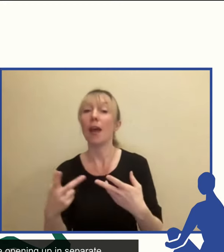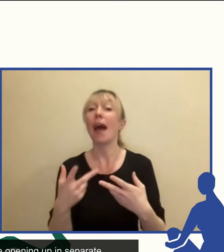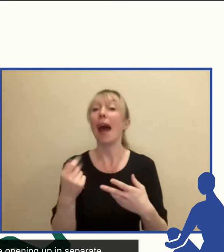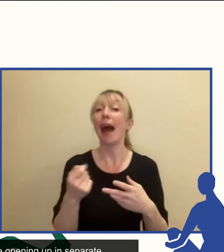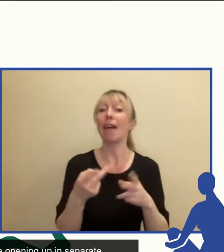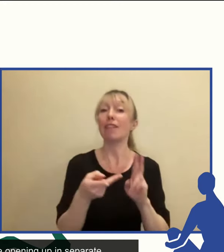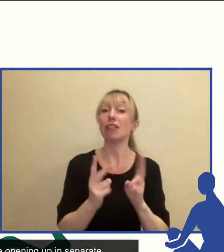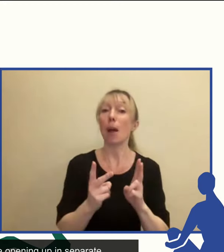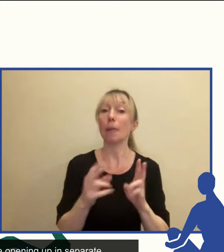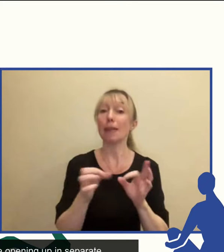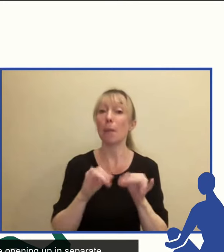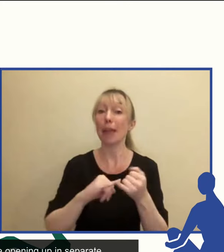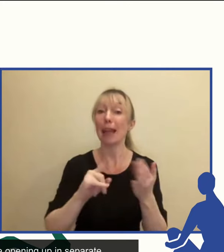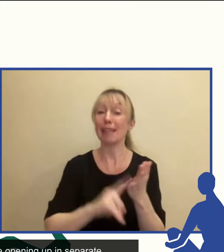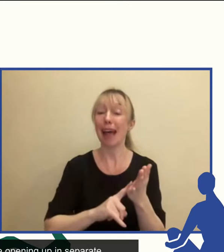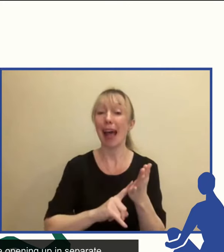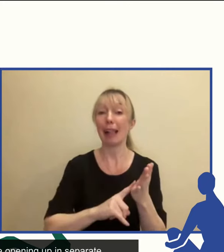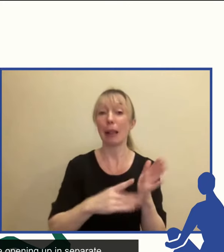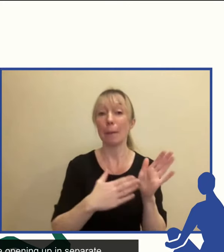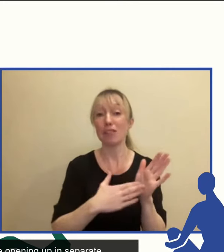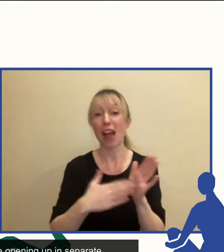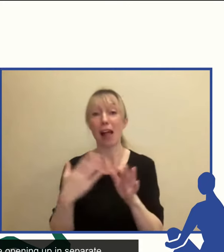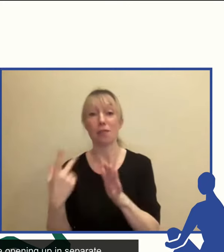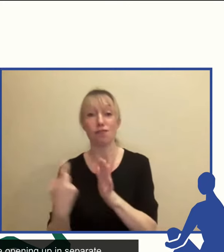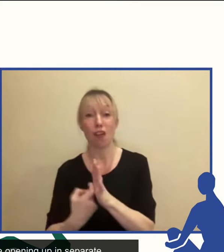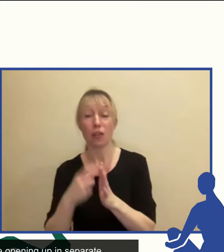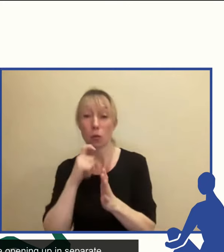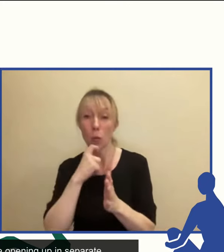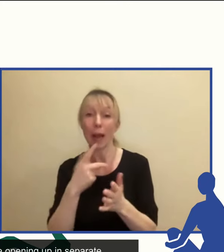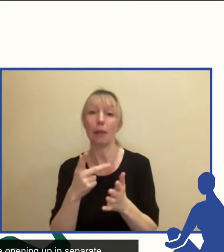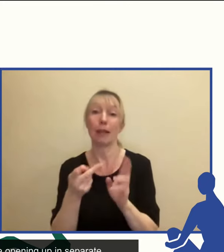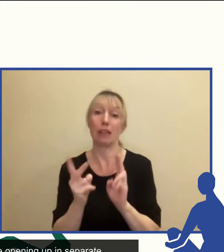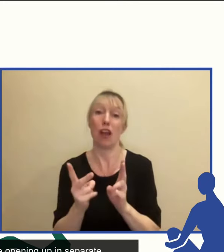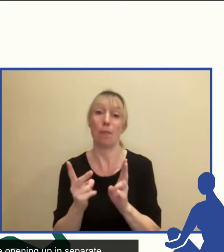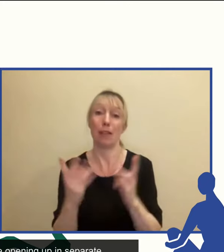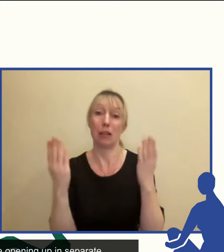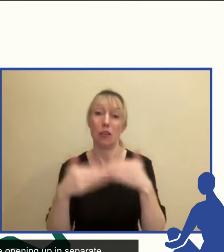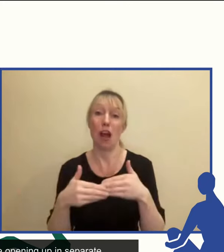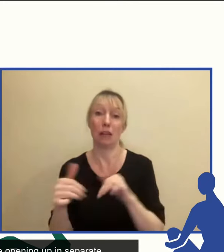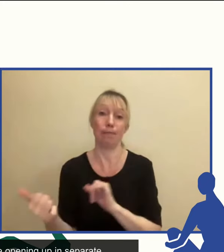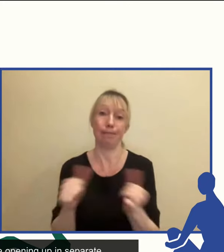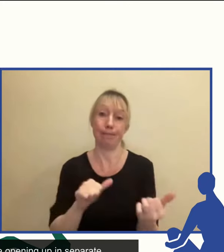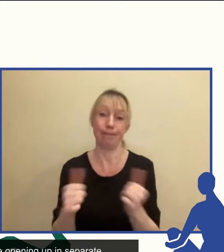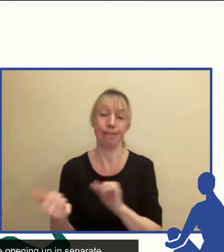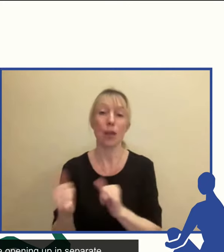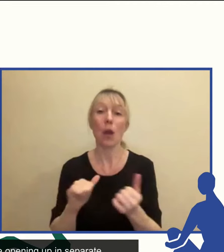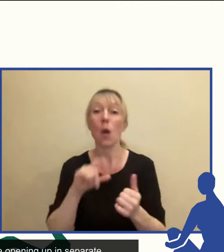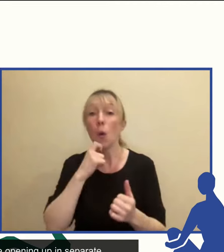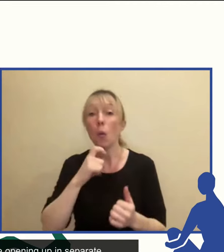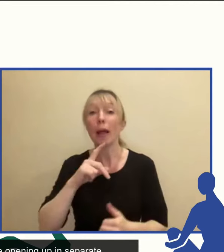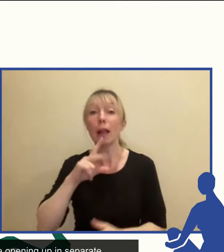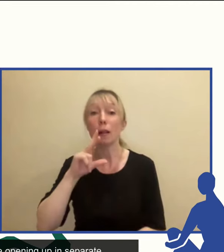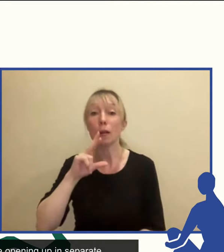Russell here will be interpreting a discussion into BSL for you. We'll also be audio describing the event as we have.